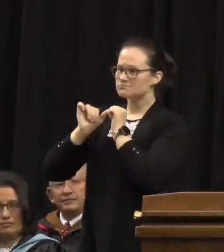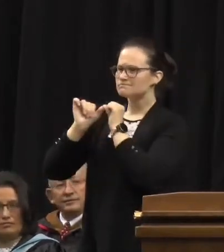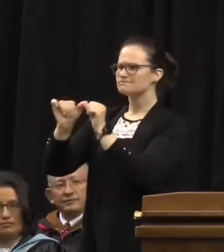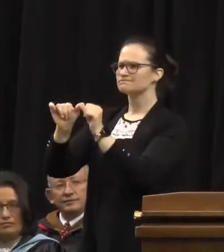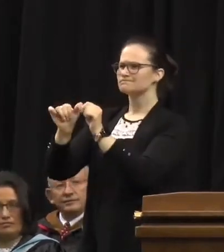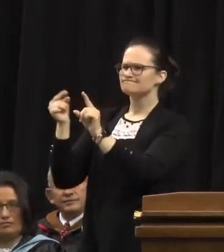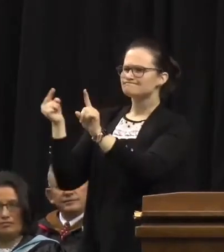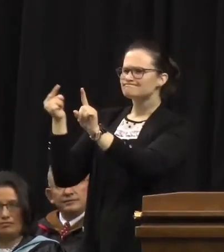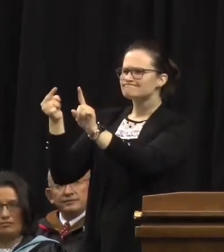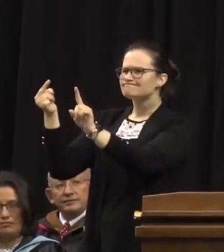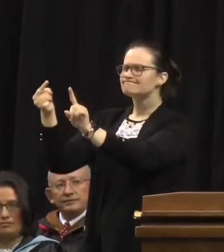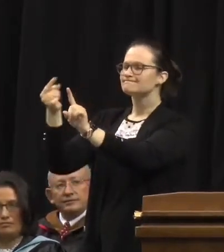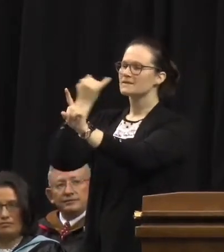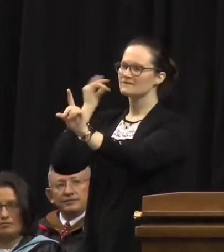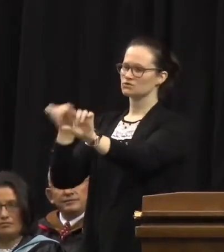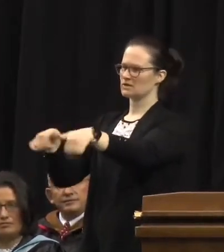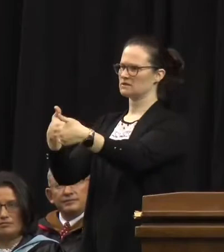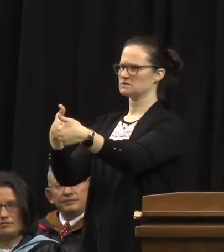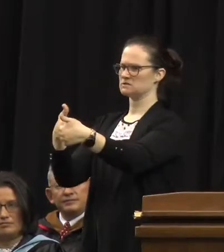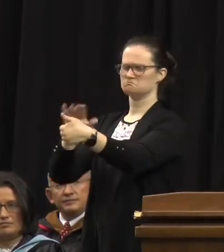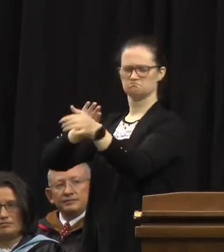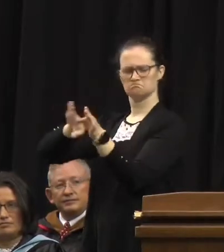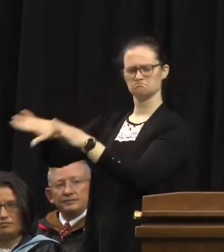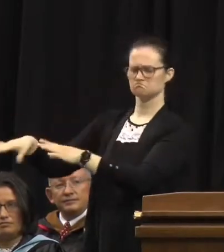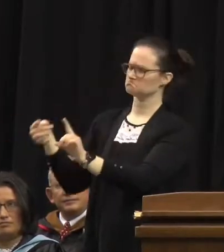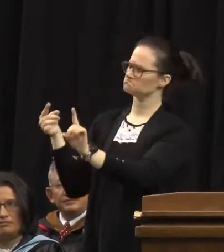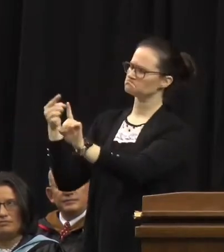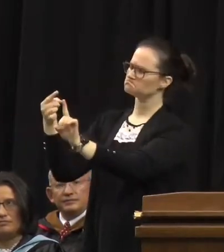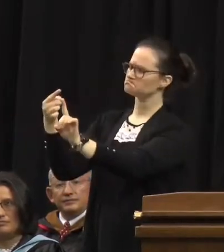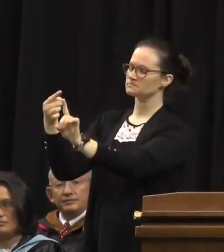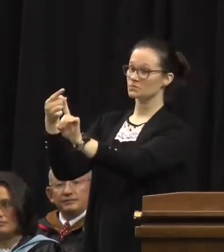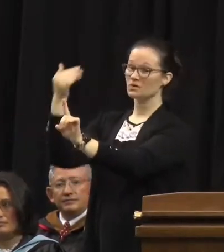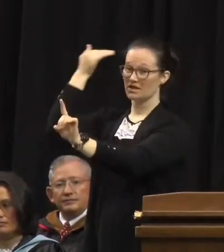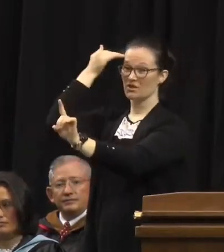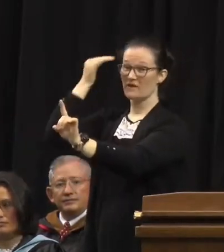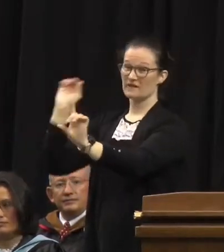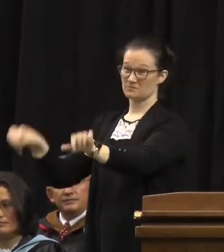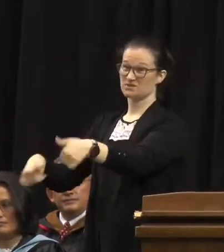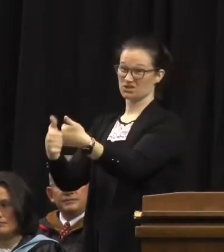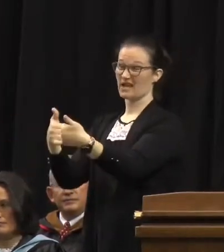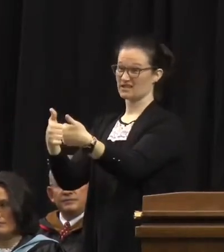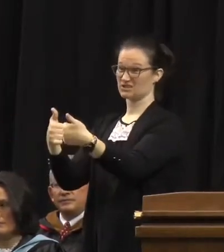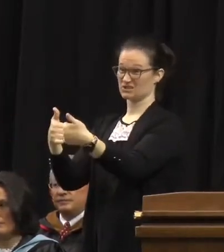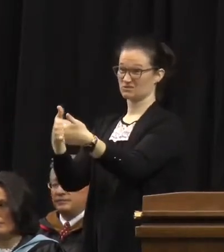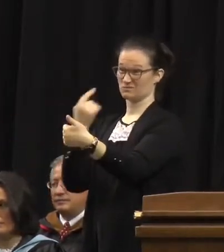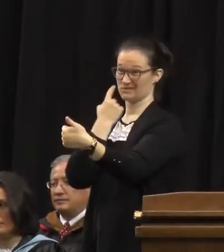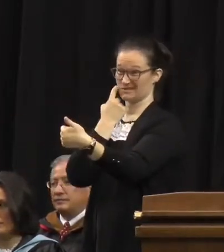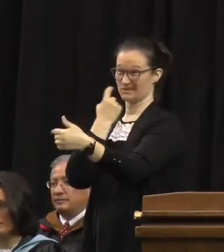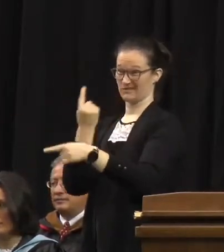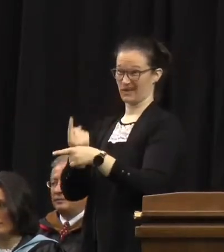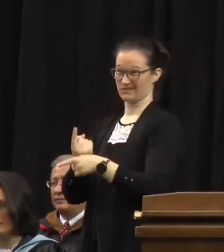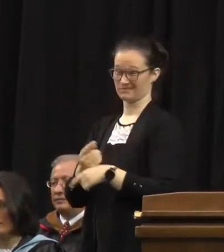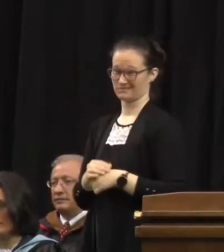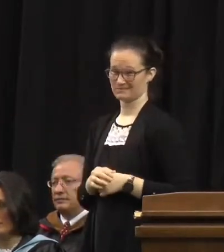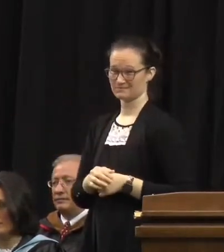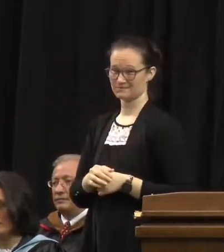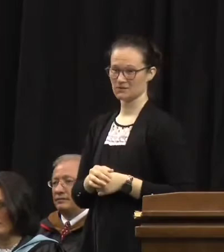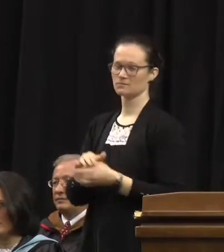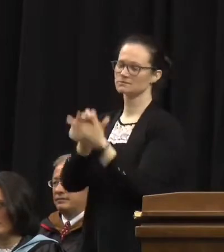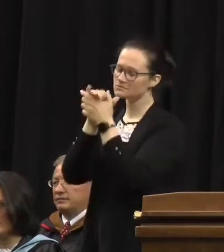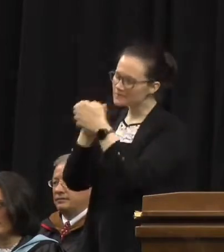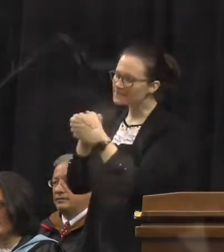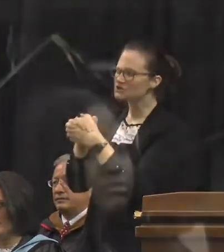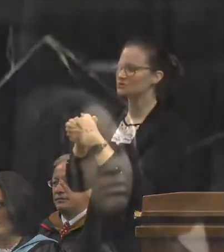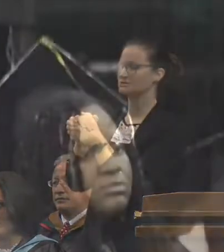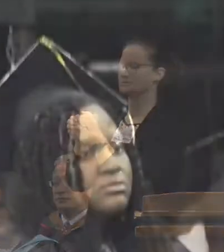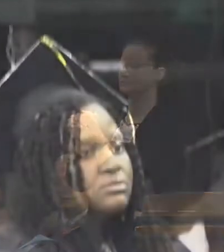even when faced with challenges. And we all know that there have been challenges in the last couple of years. Congratulations